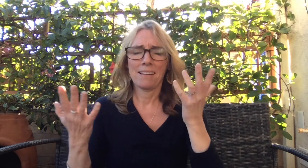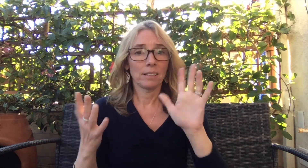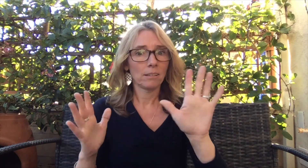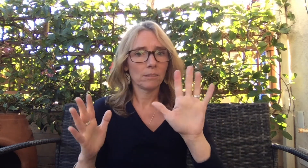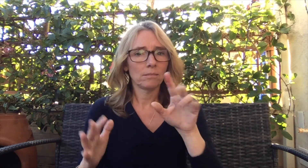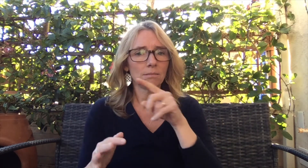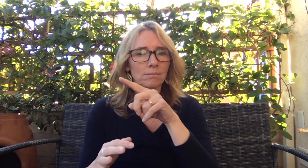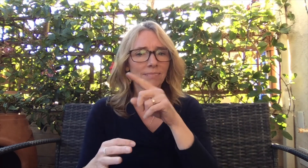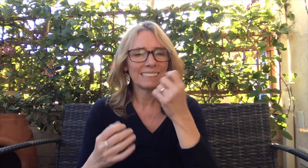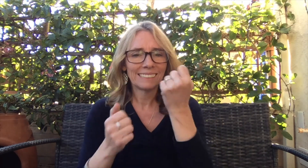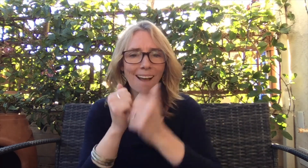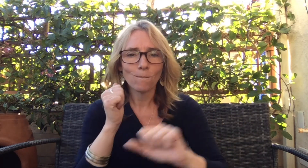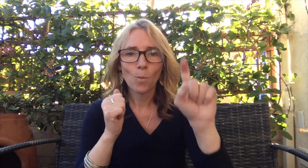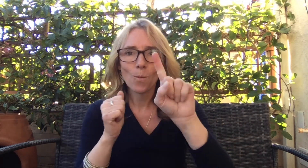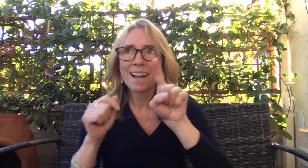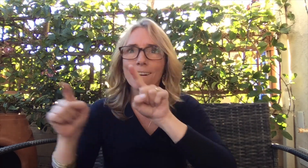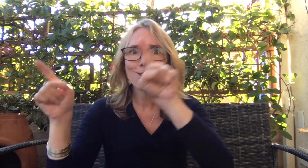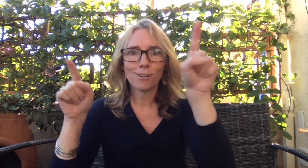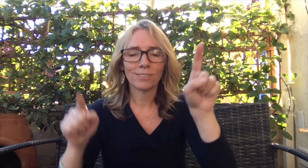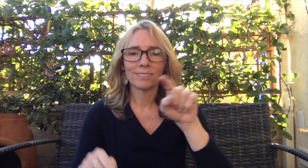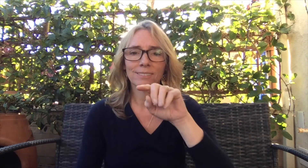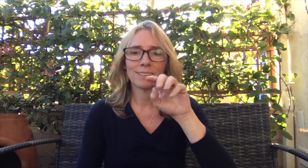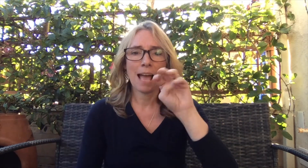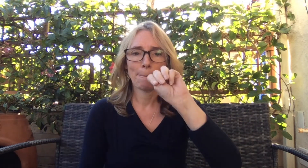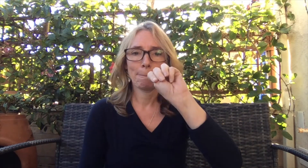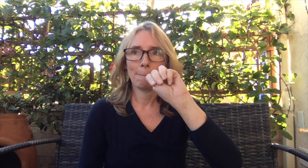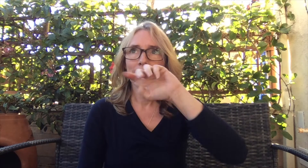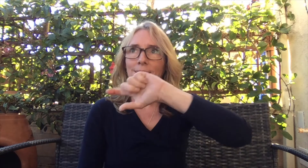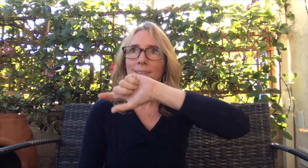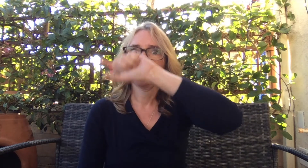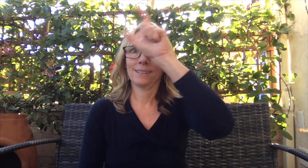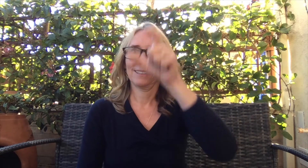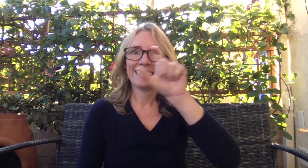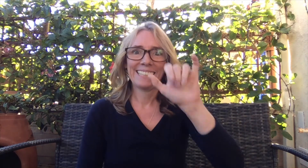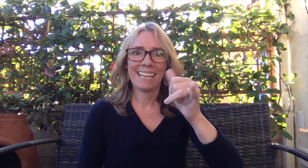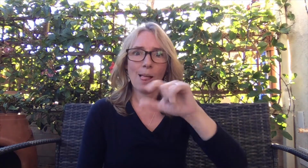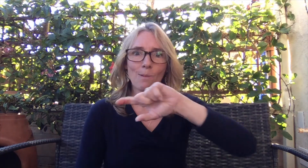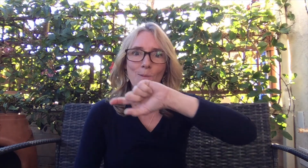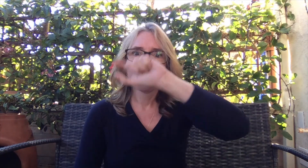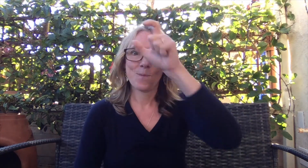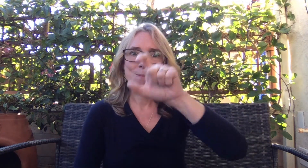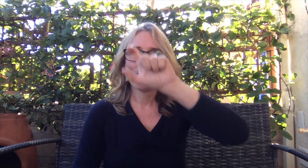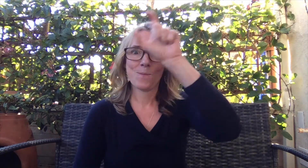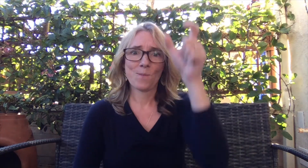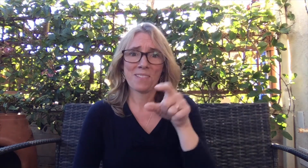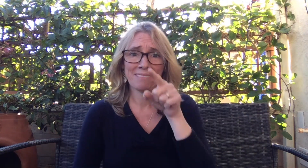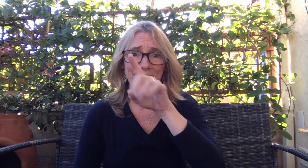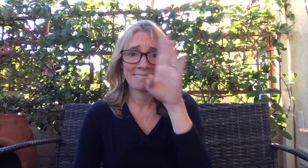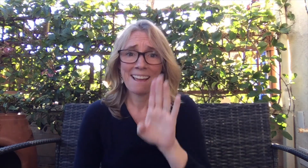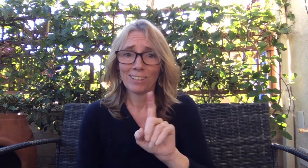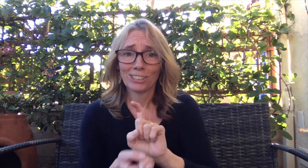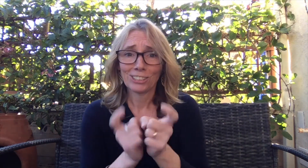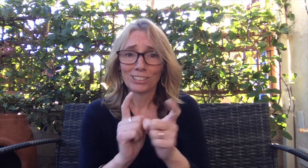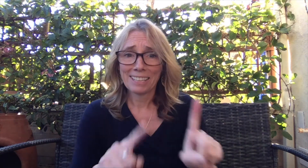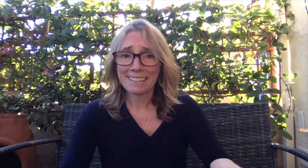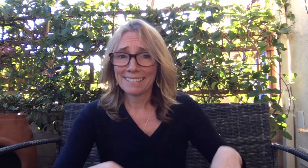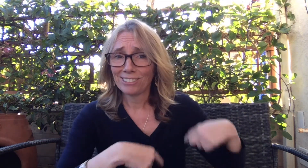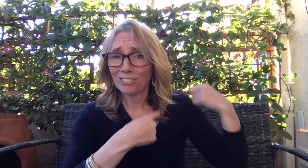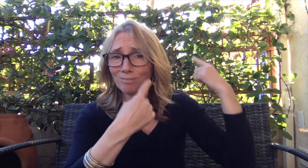once were, but McDonald's is everywhere. The golden arches are everywhere.